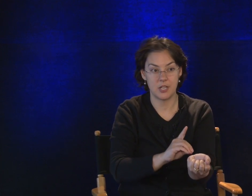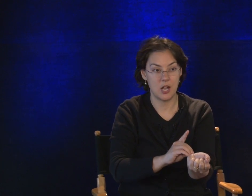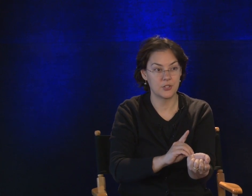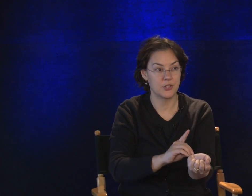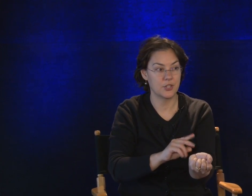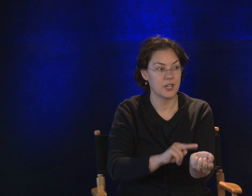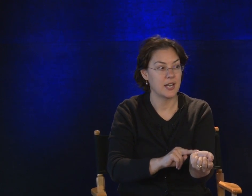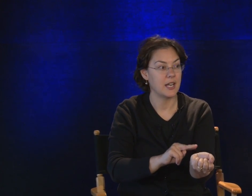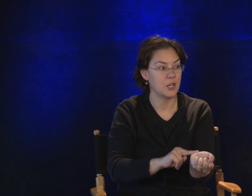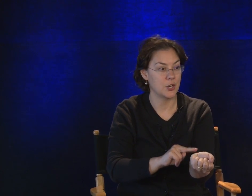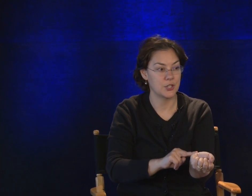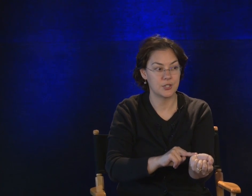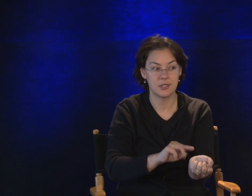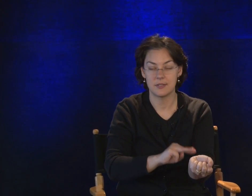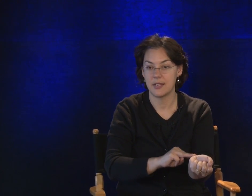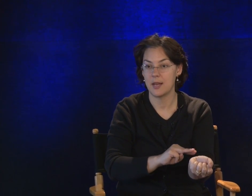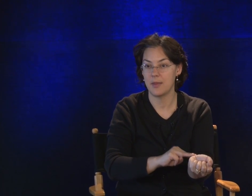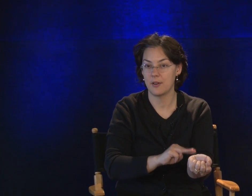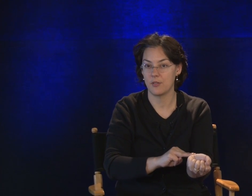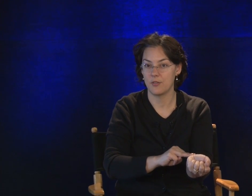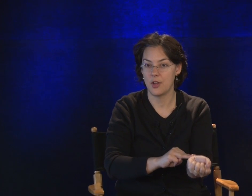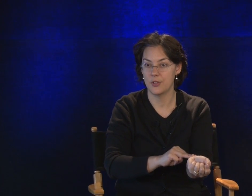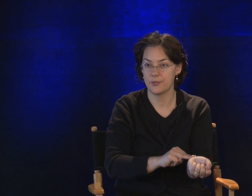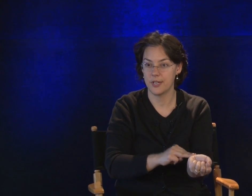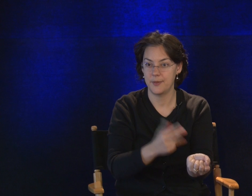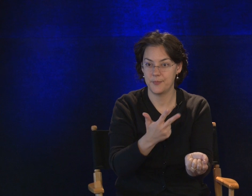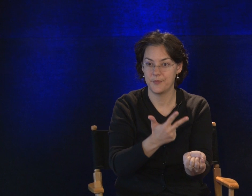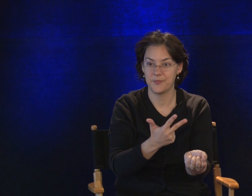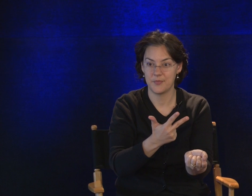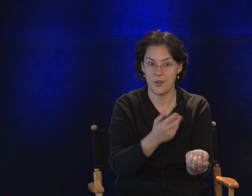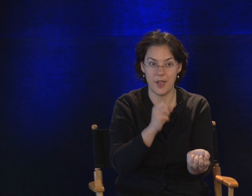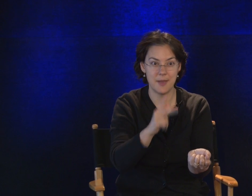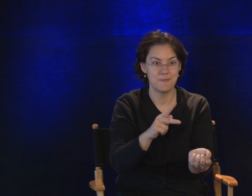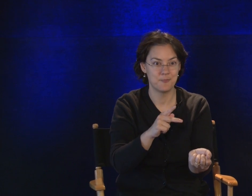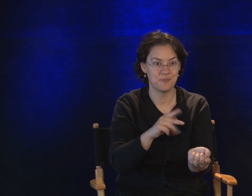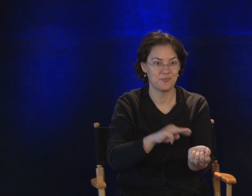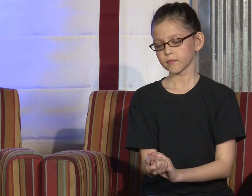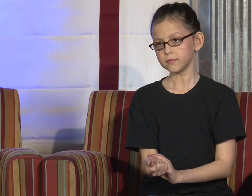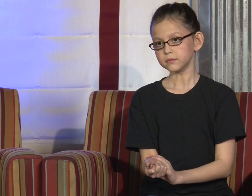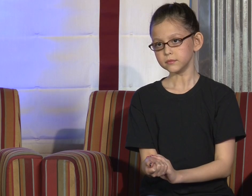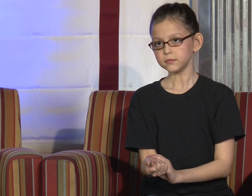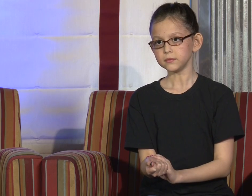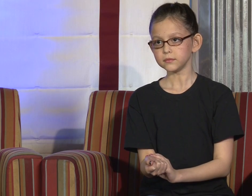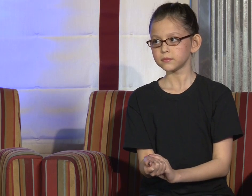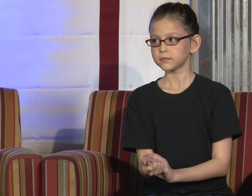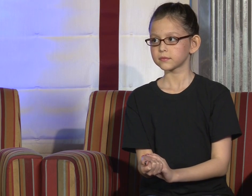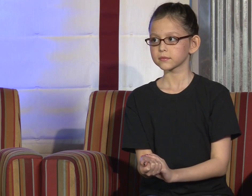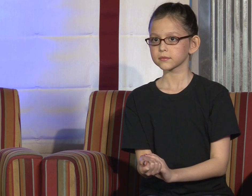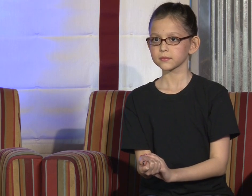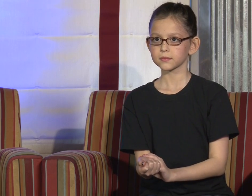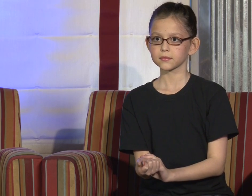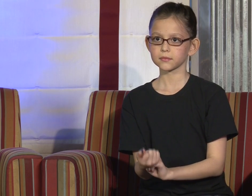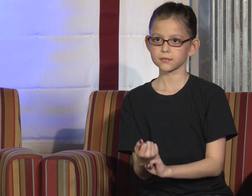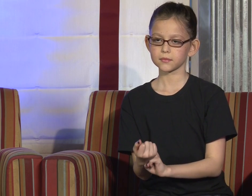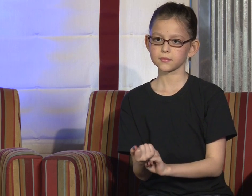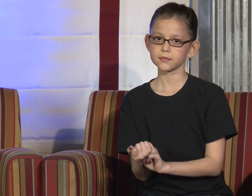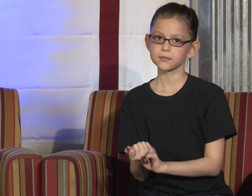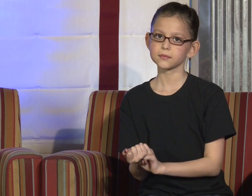doctor and nurse and medical. All three. Okay. Medical. Next. Hospital.